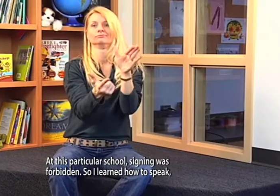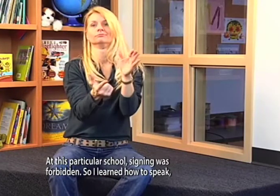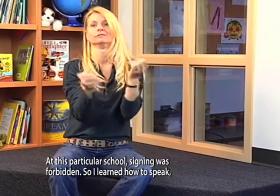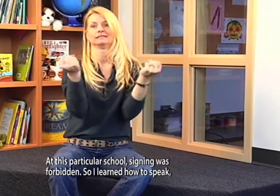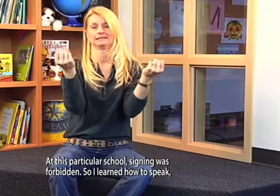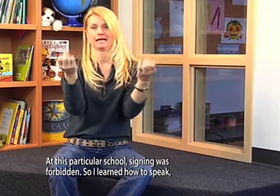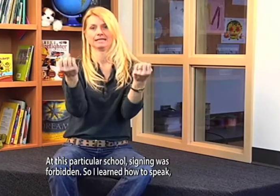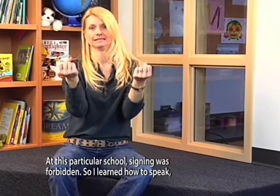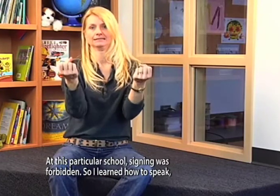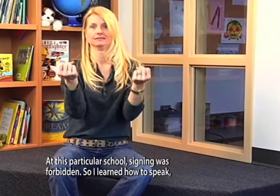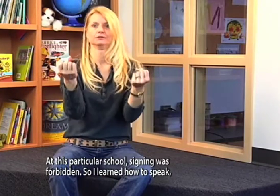signing was forbidden.